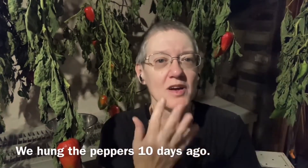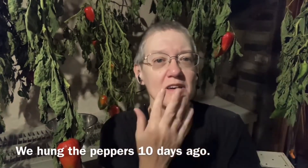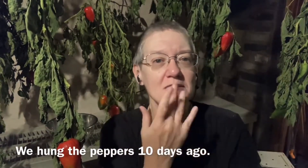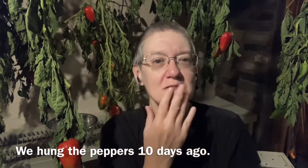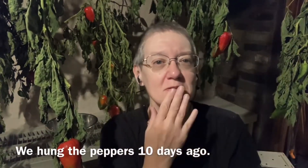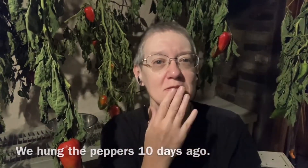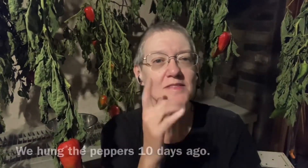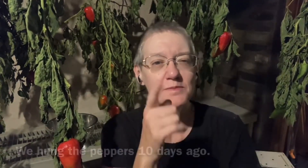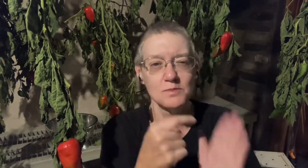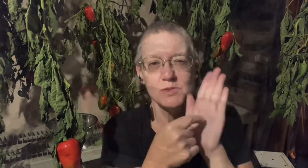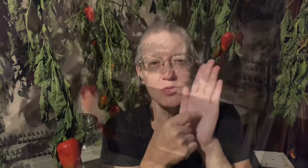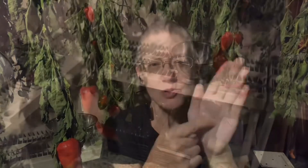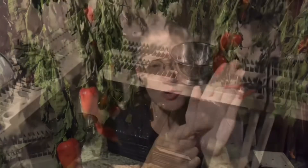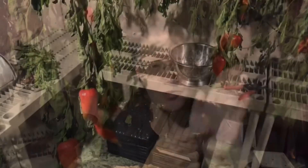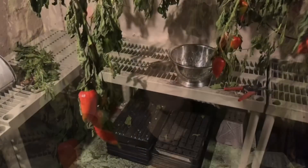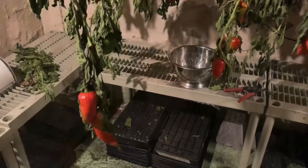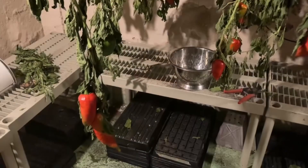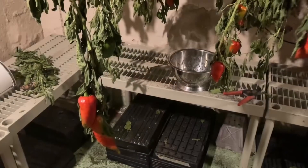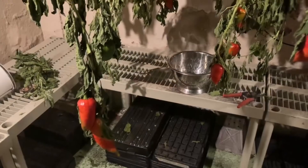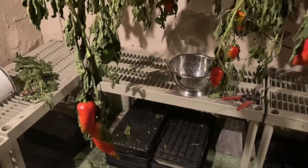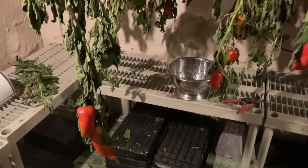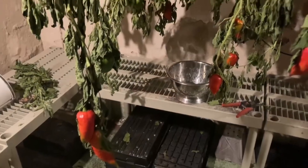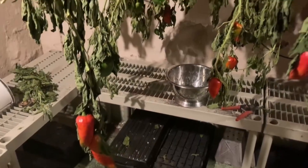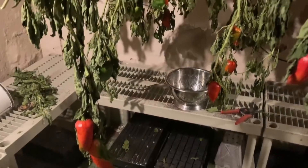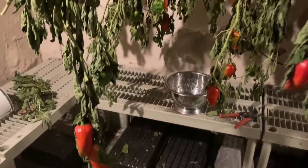harvest all of them, no matter what color. Let me show you.